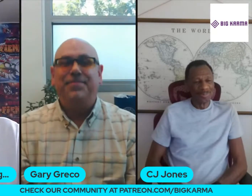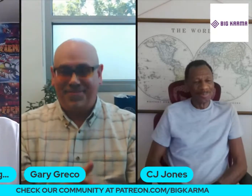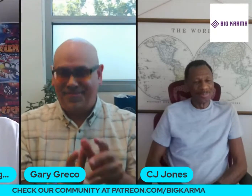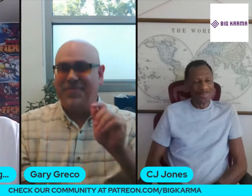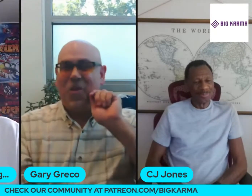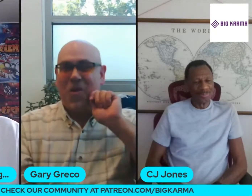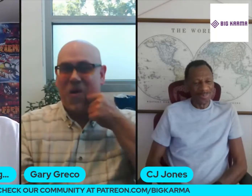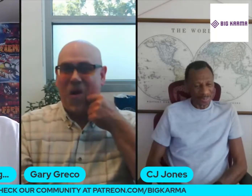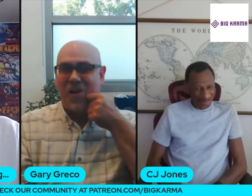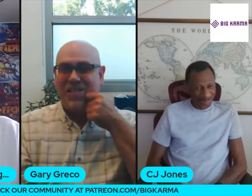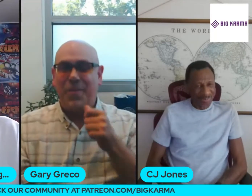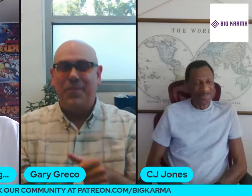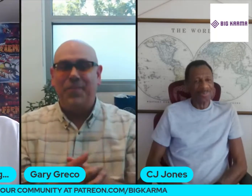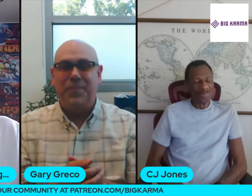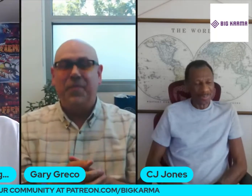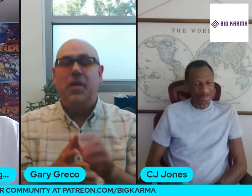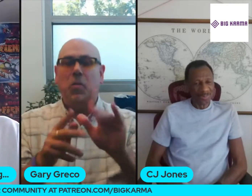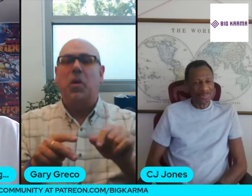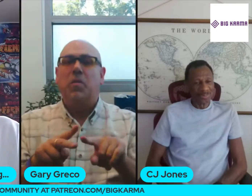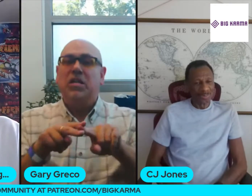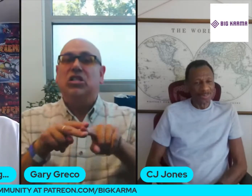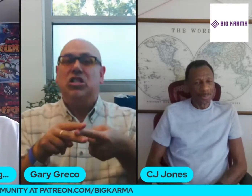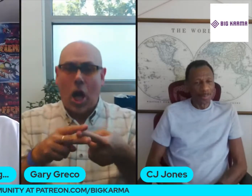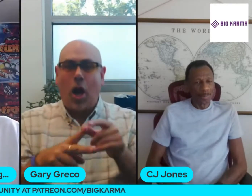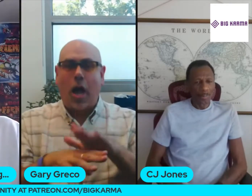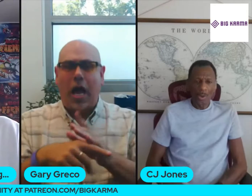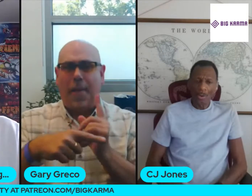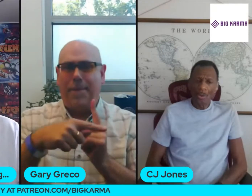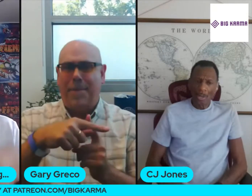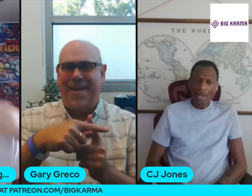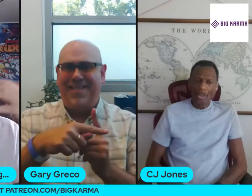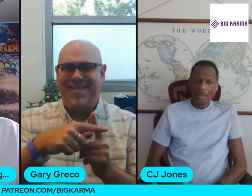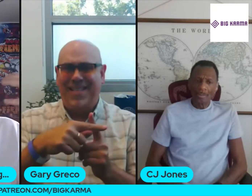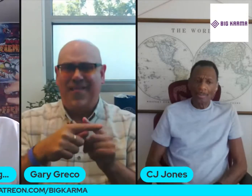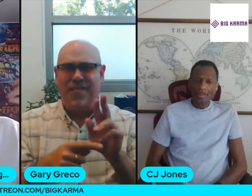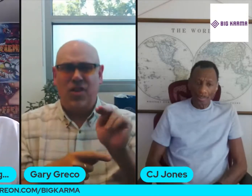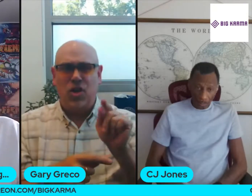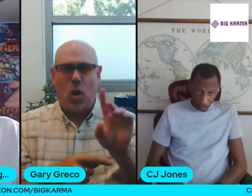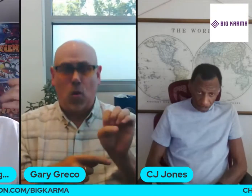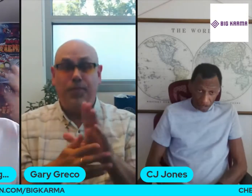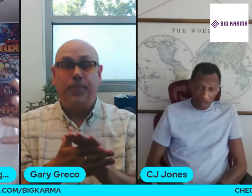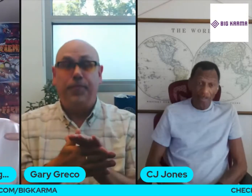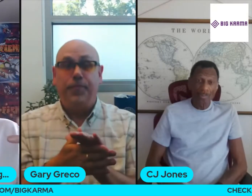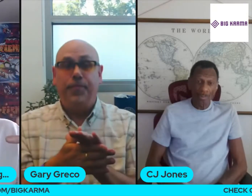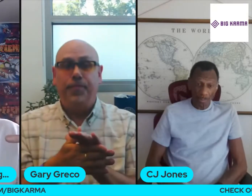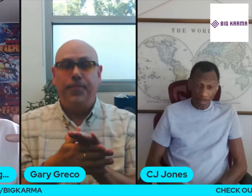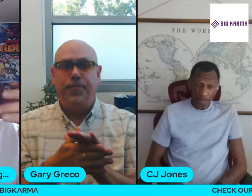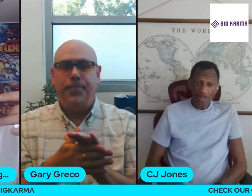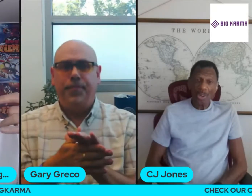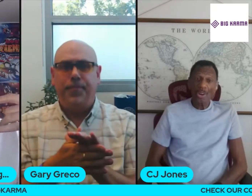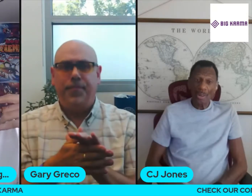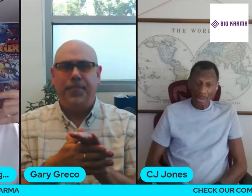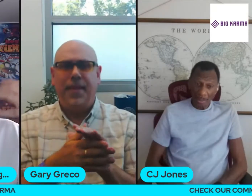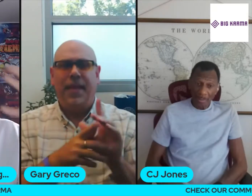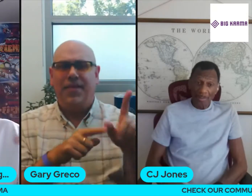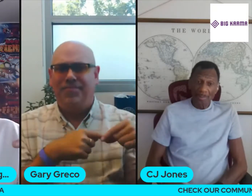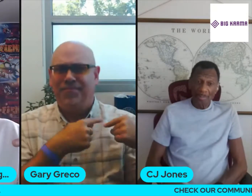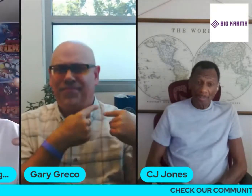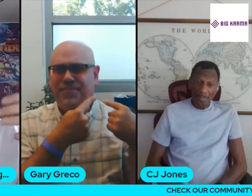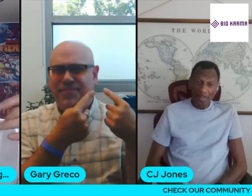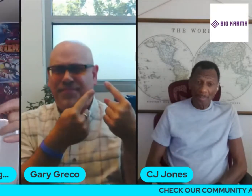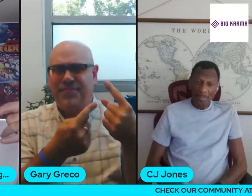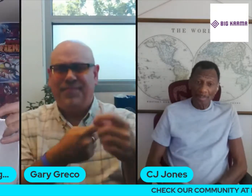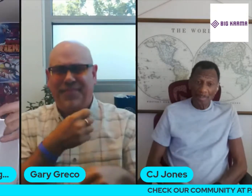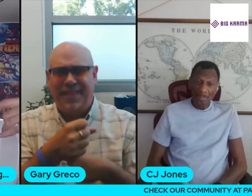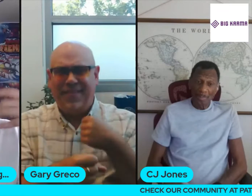Awesome. Let's start on a positive note. After long dog years of being kept on